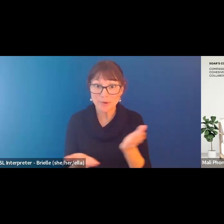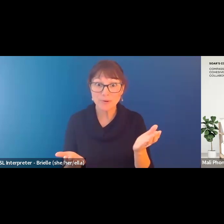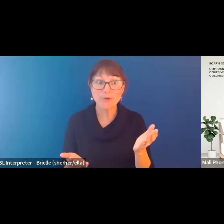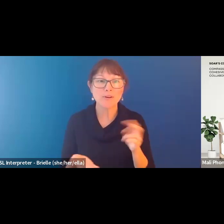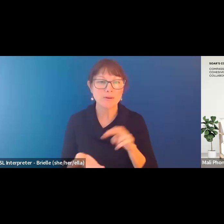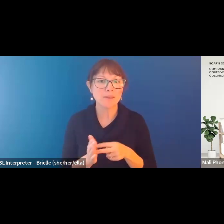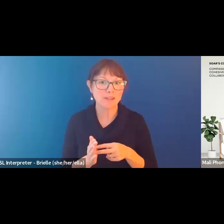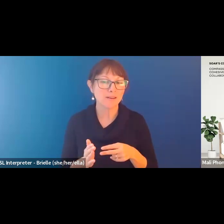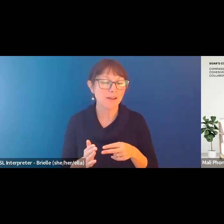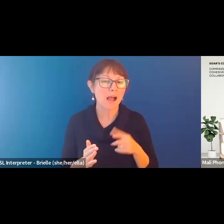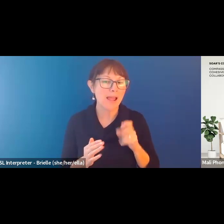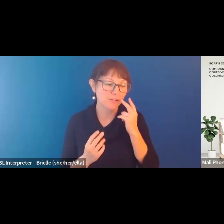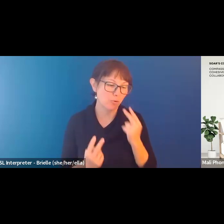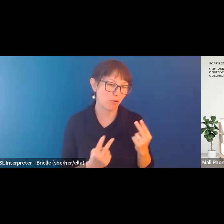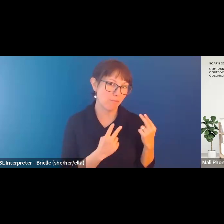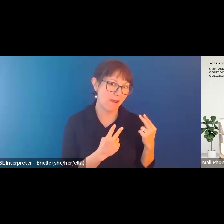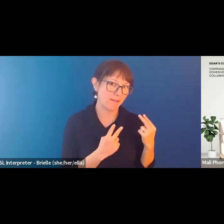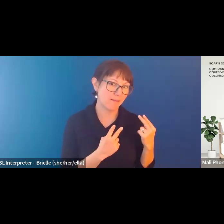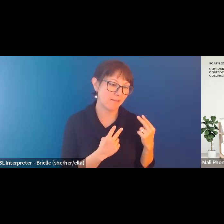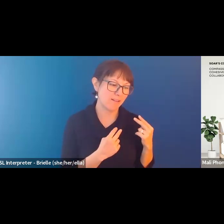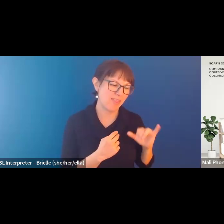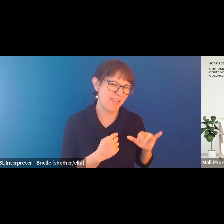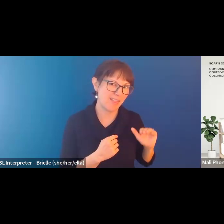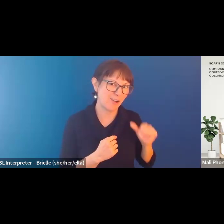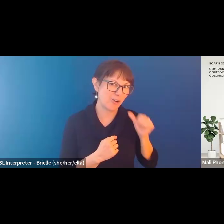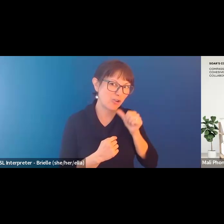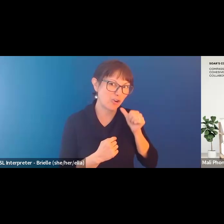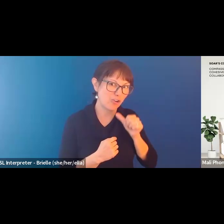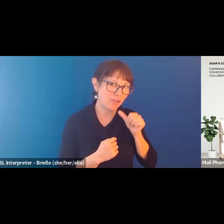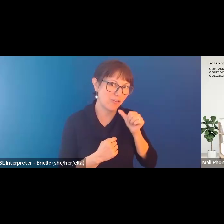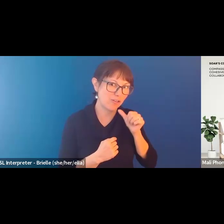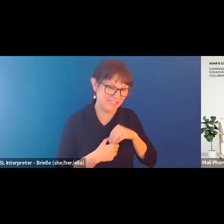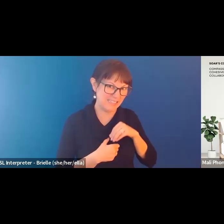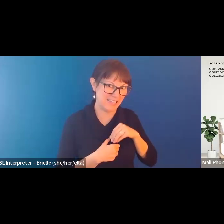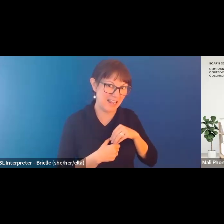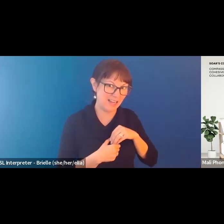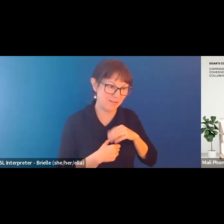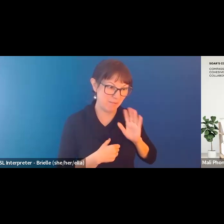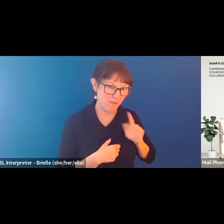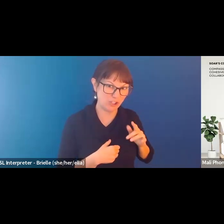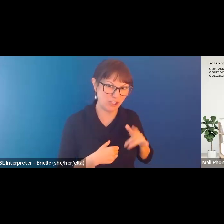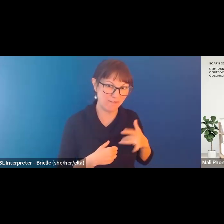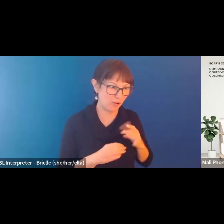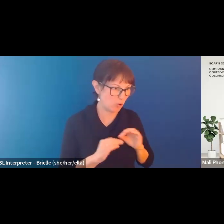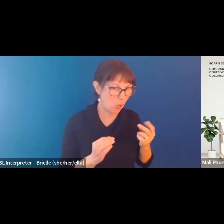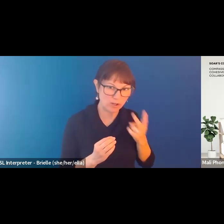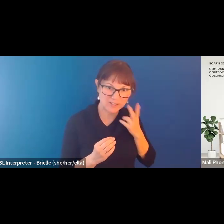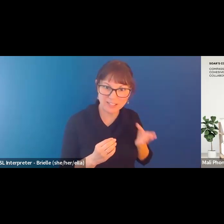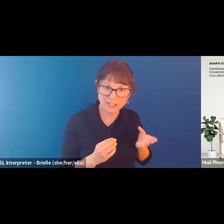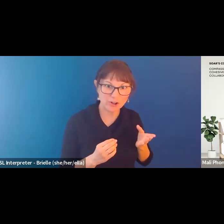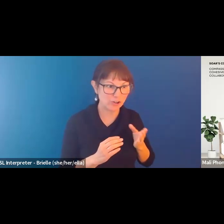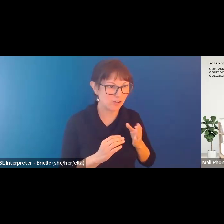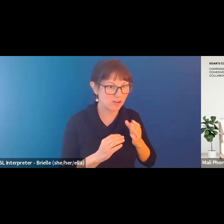love the little girl inside of me who once felt so invisible and teach her that